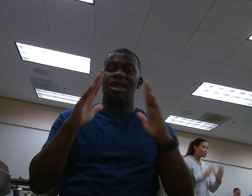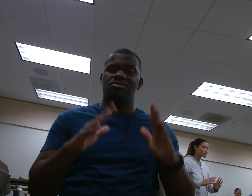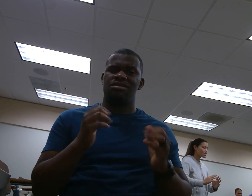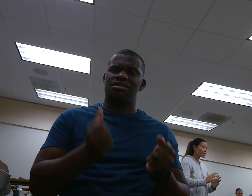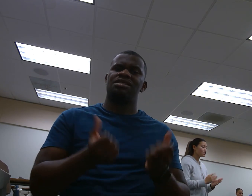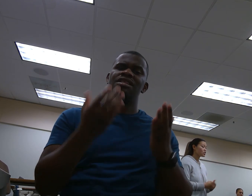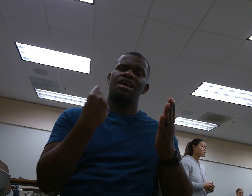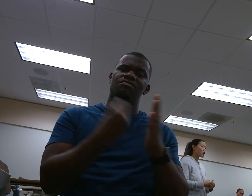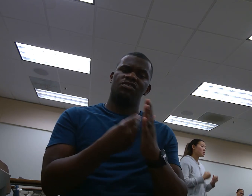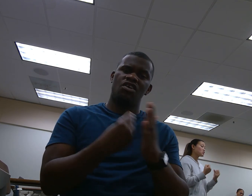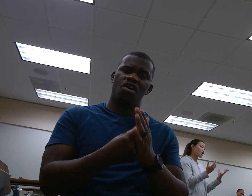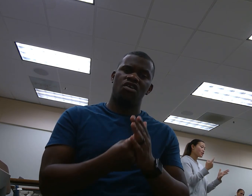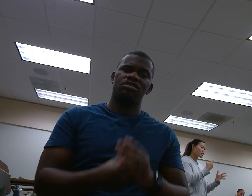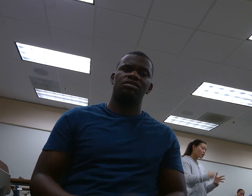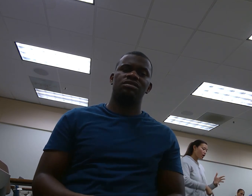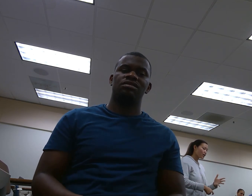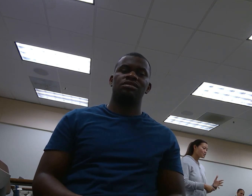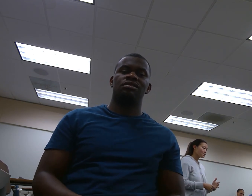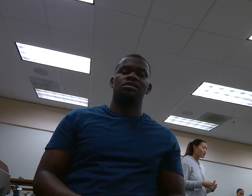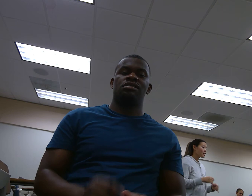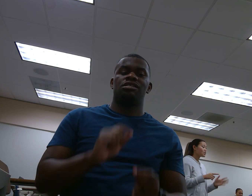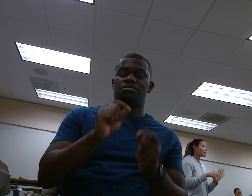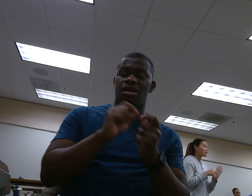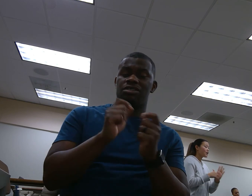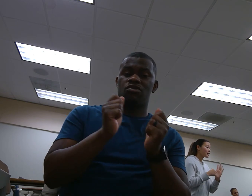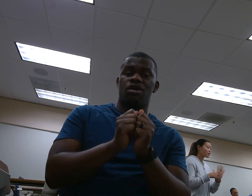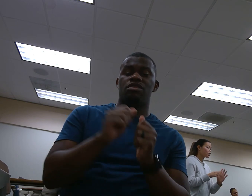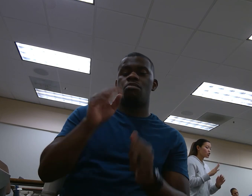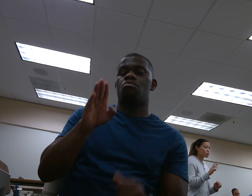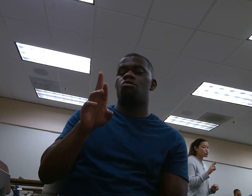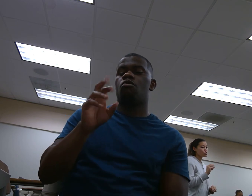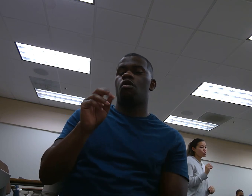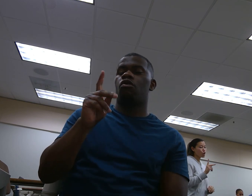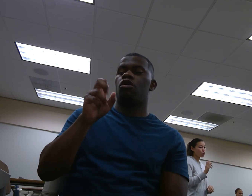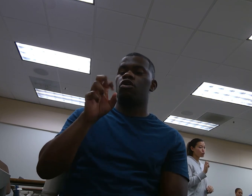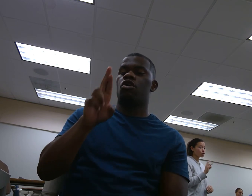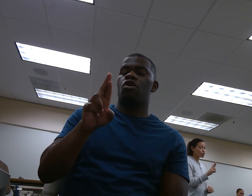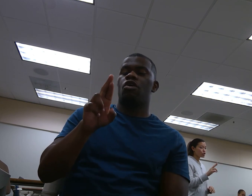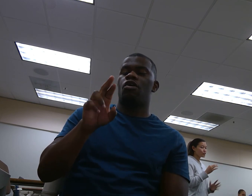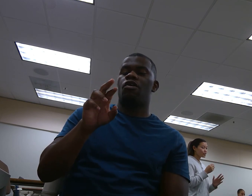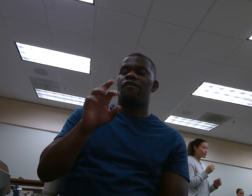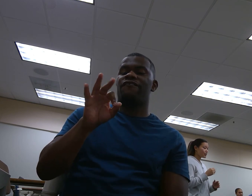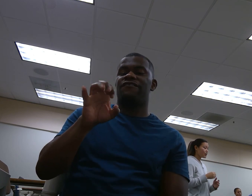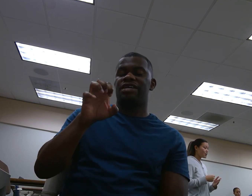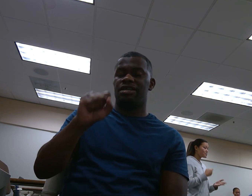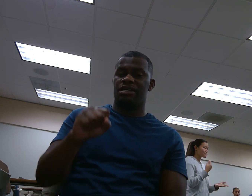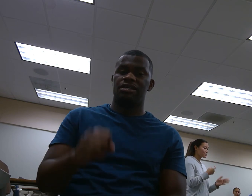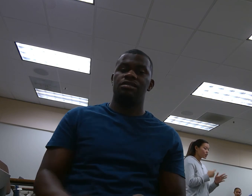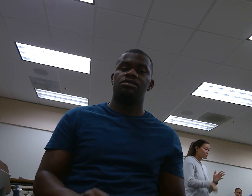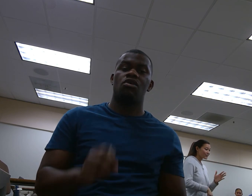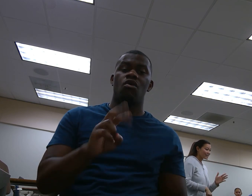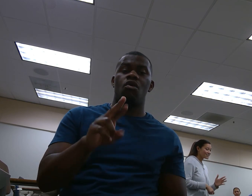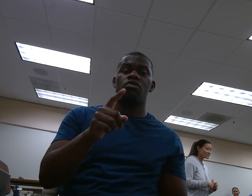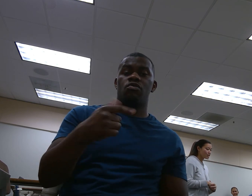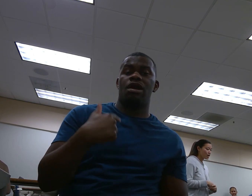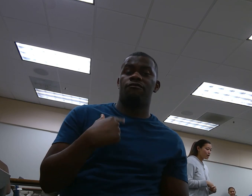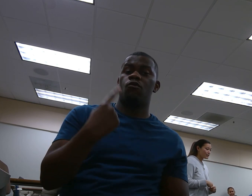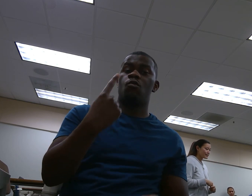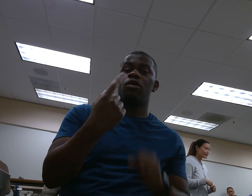cost of the brokerage fees and whatnot. And so you might like the flexibility. You get into a 6-month lease, 1-year lease. Once you understand things, then you might want to buy